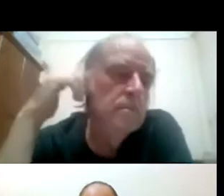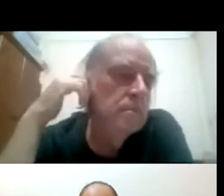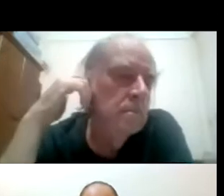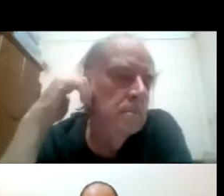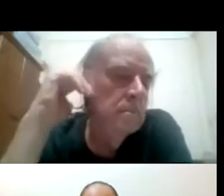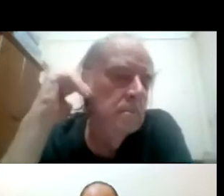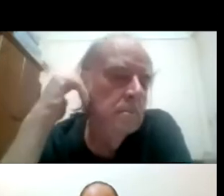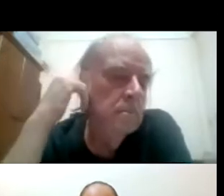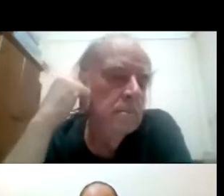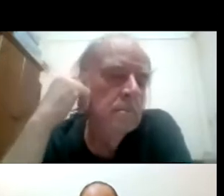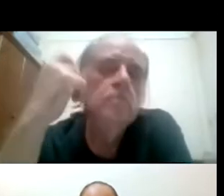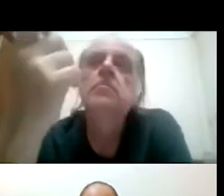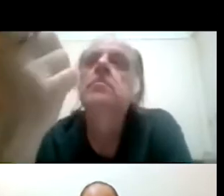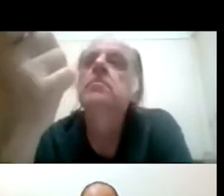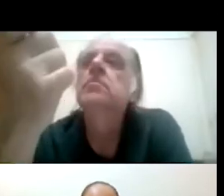Meng?